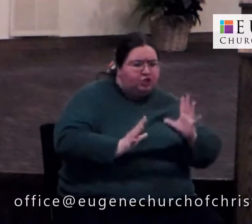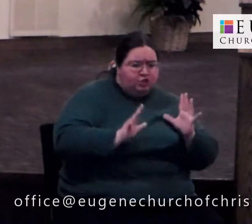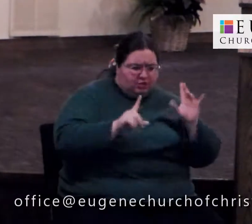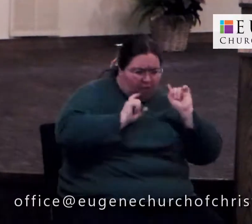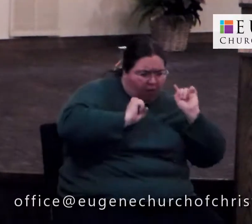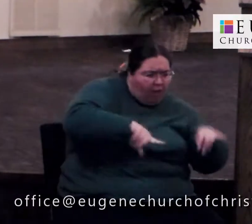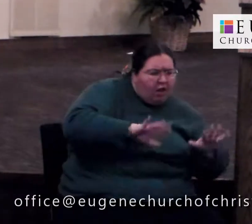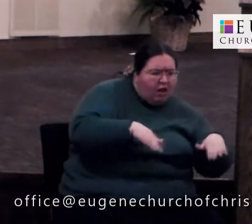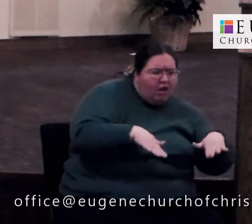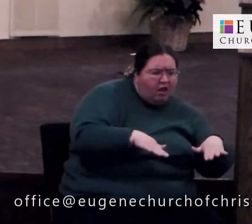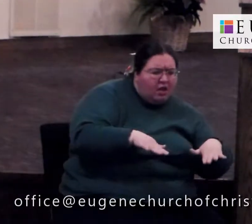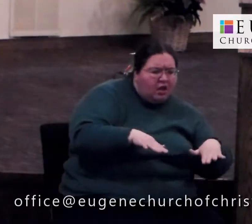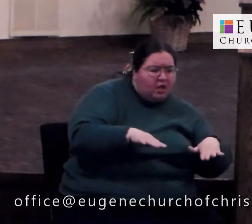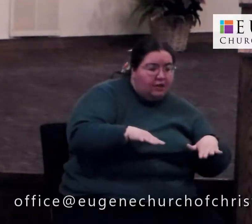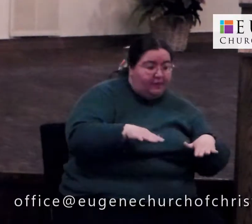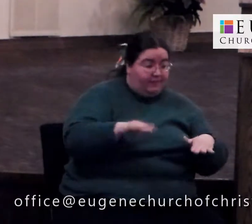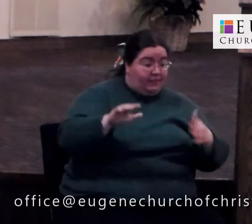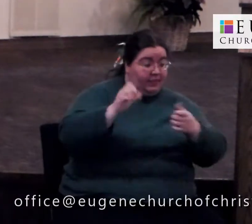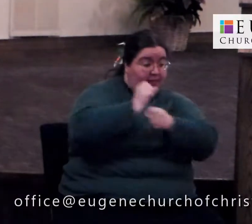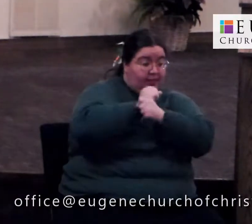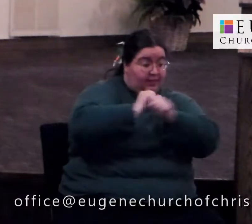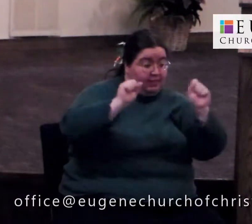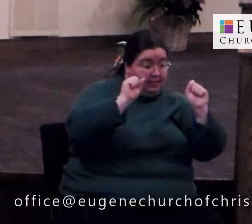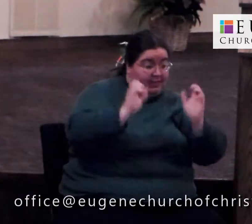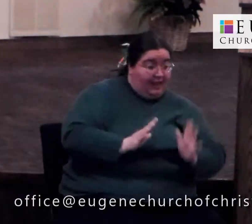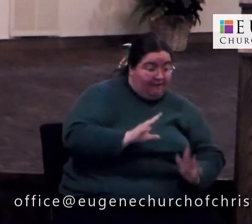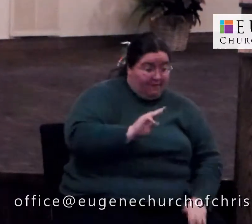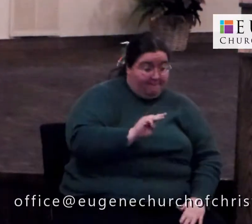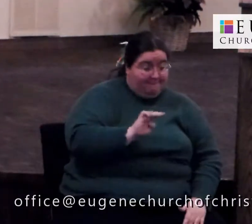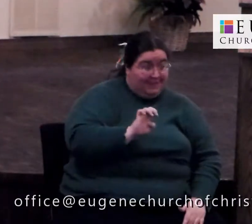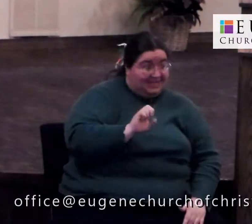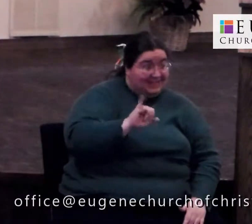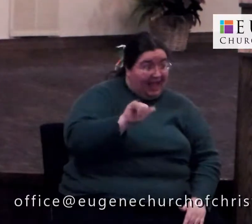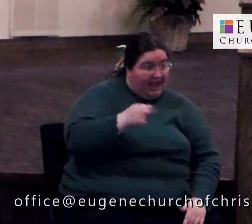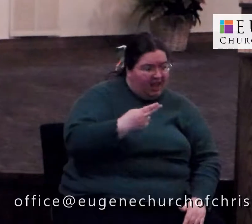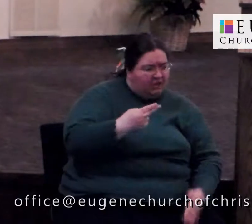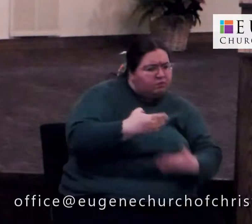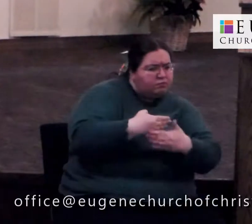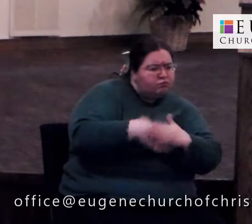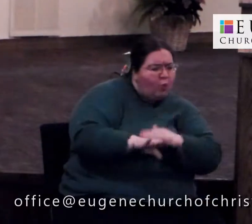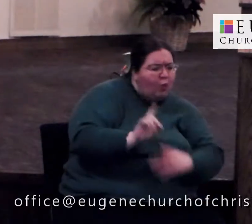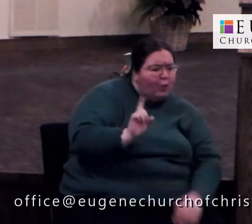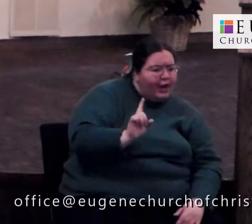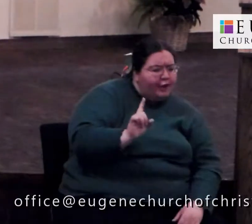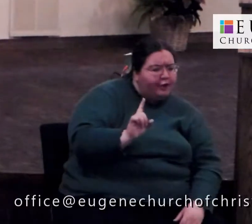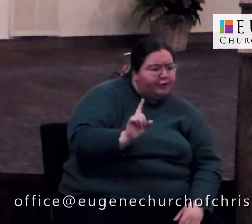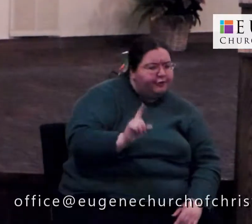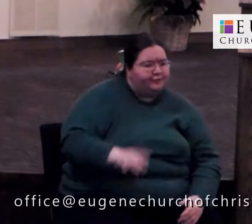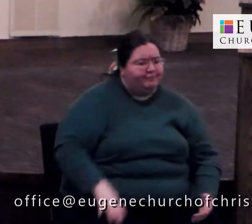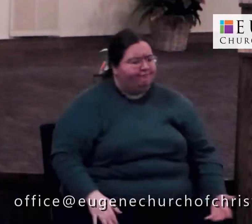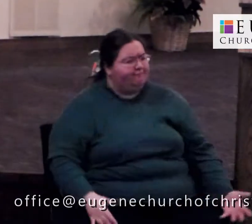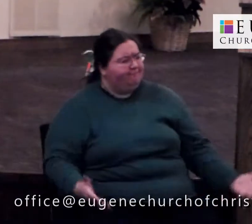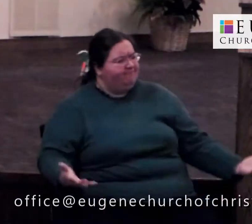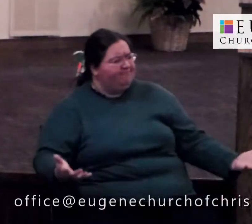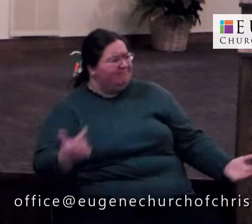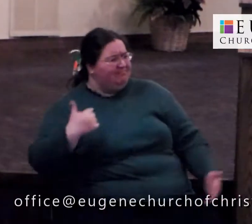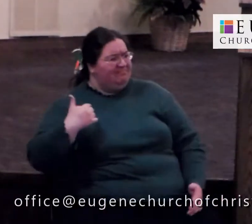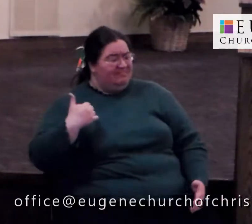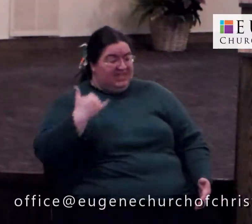question, which is, how do we react to disturbance? Now, we can think of disturbance in lots of ways, and I will